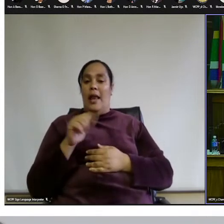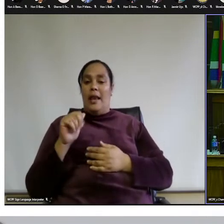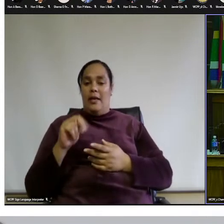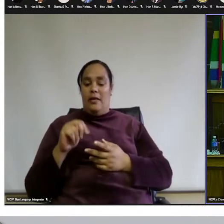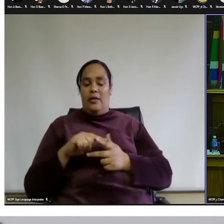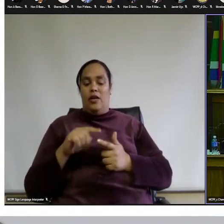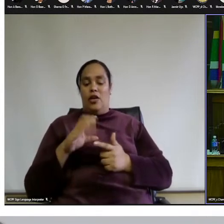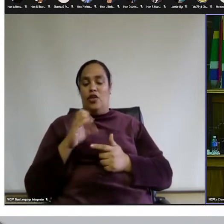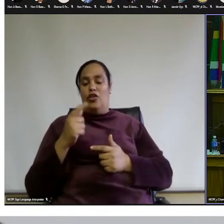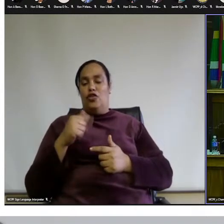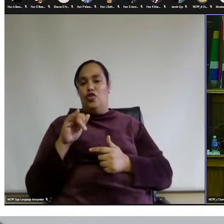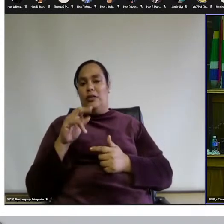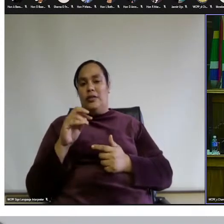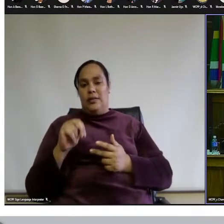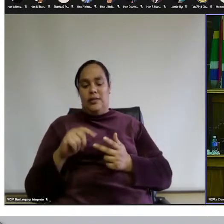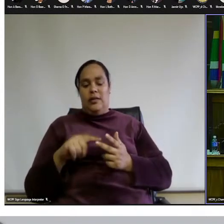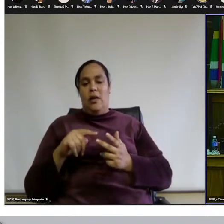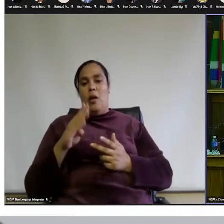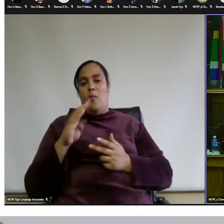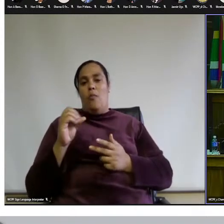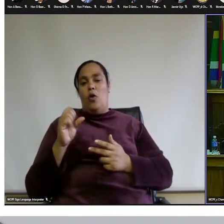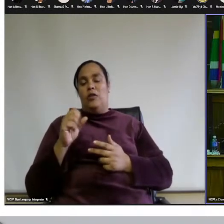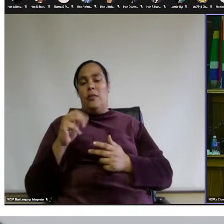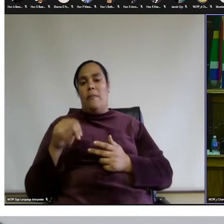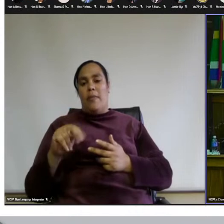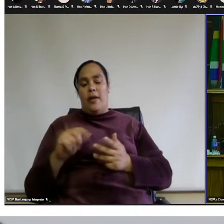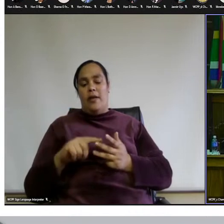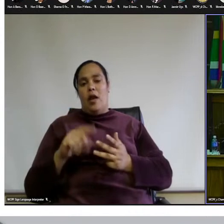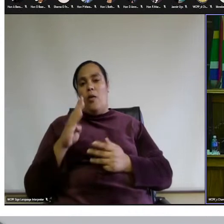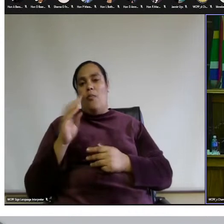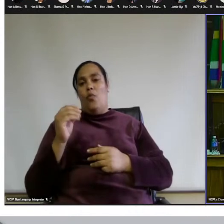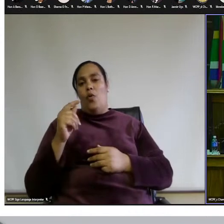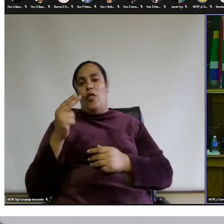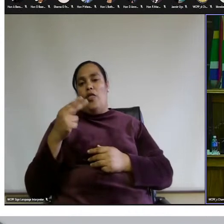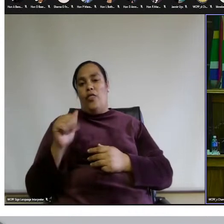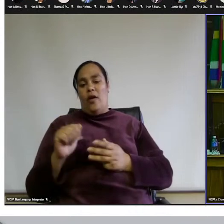Honourable Christians, Honourable Bosman, Honourable